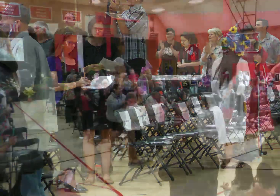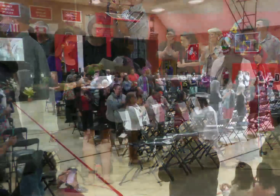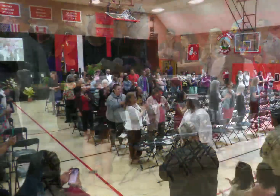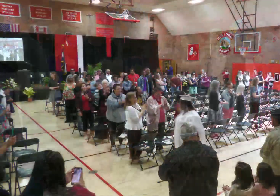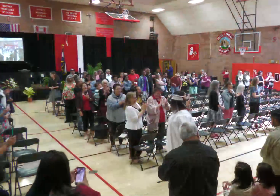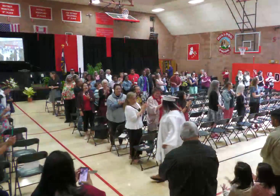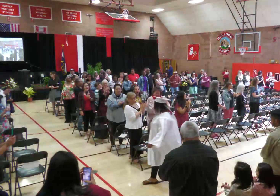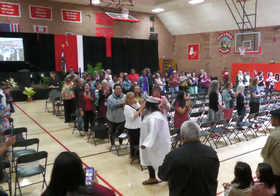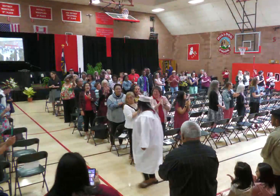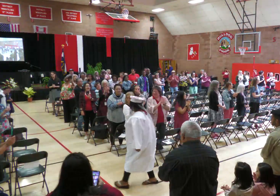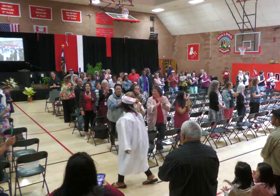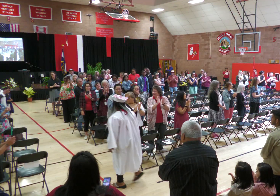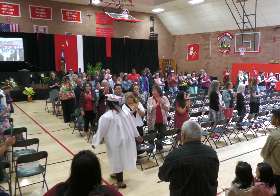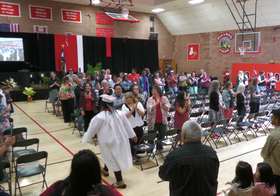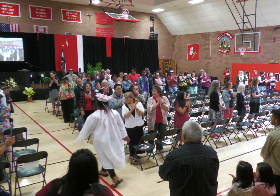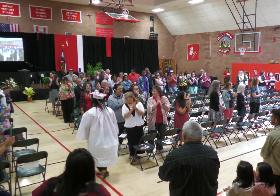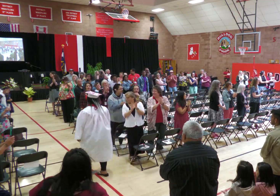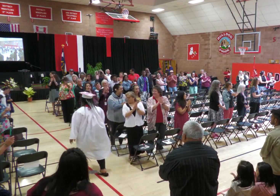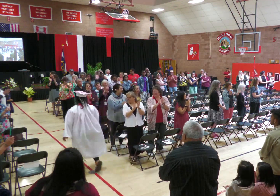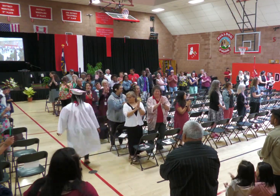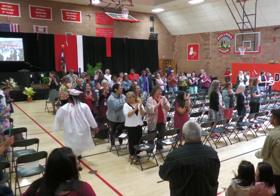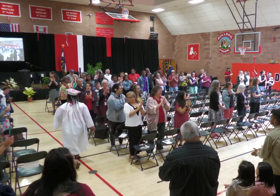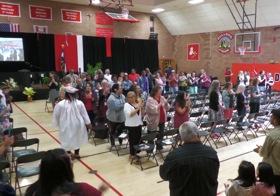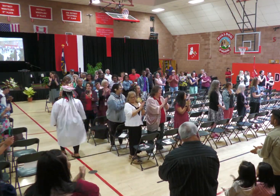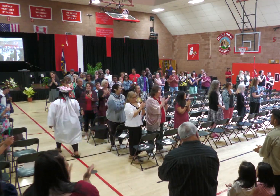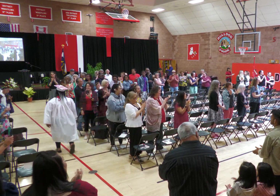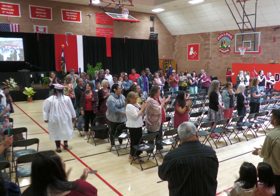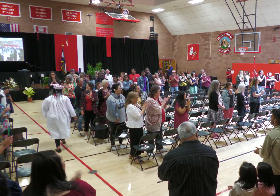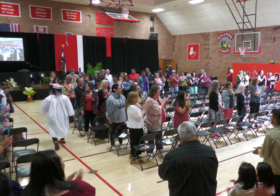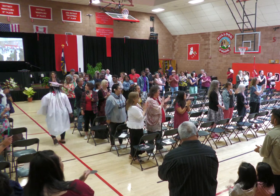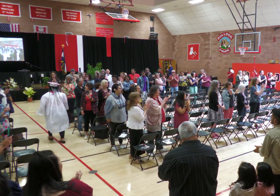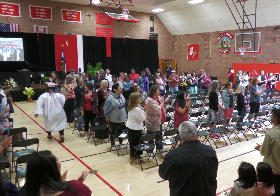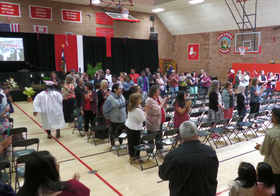Daisy Martin is posing for a picture with Tara Spangler.